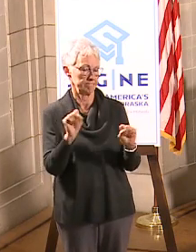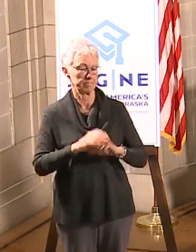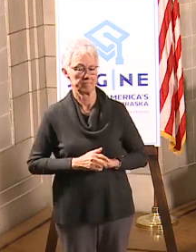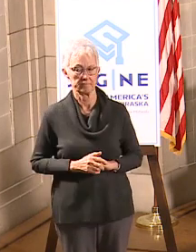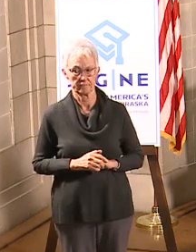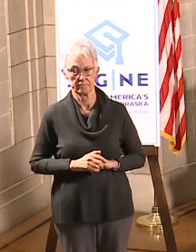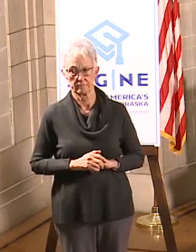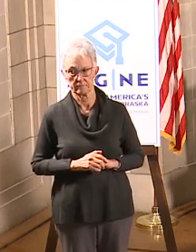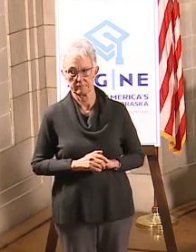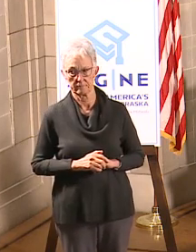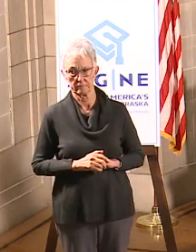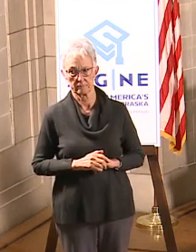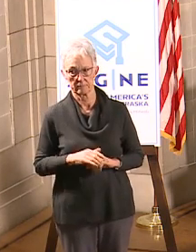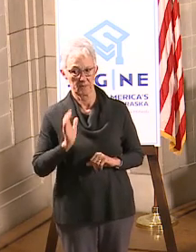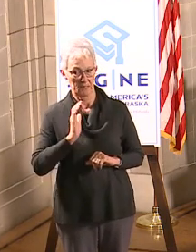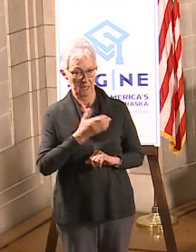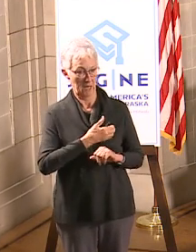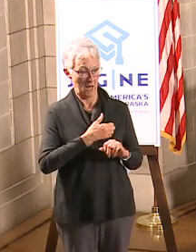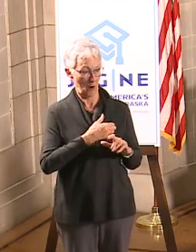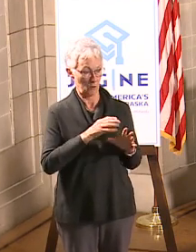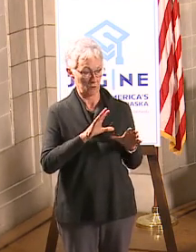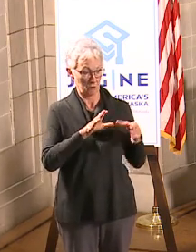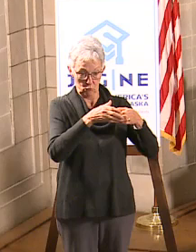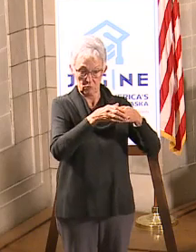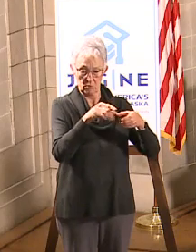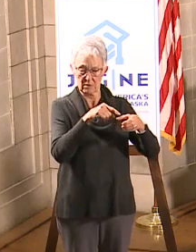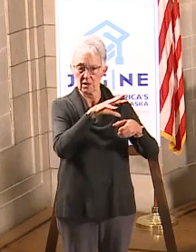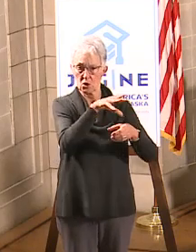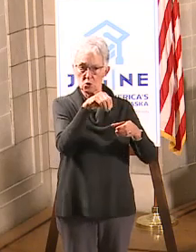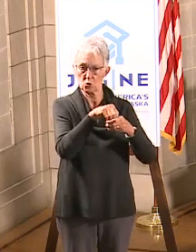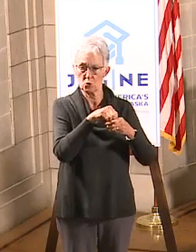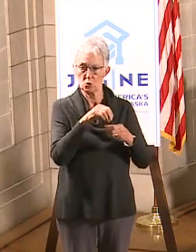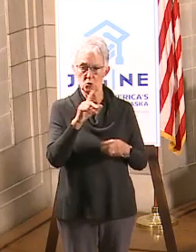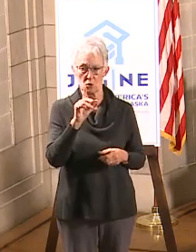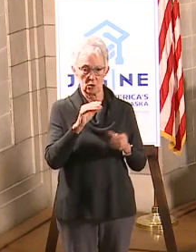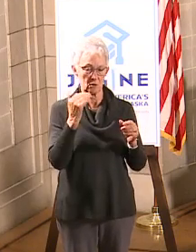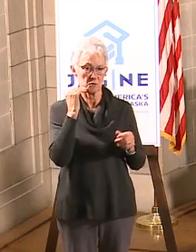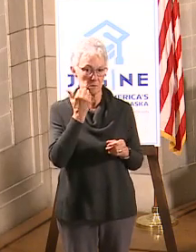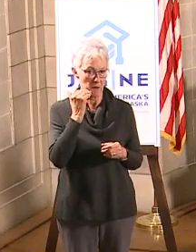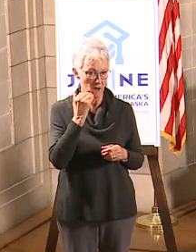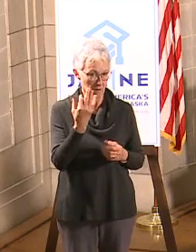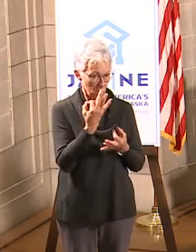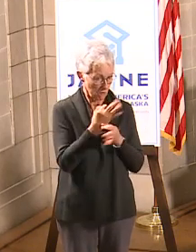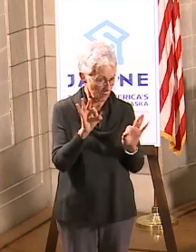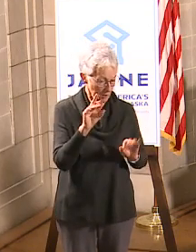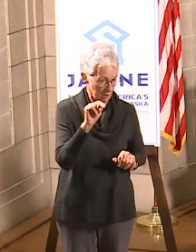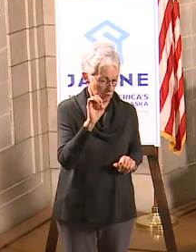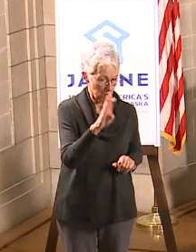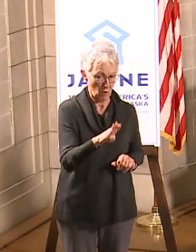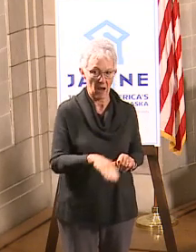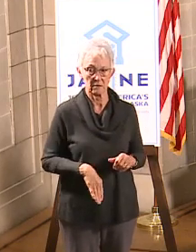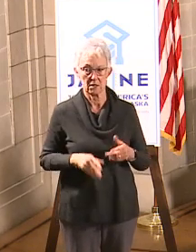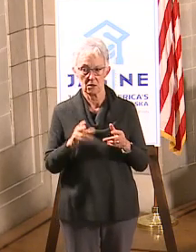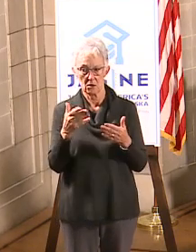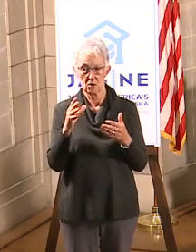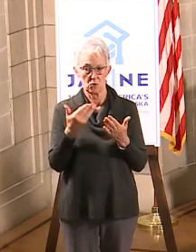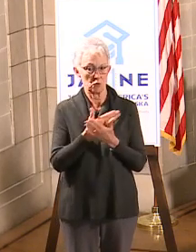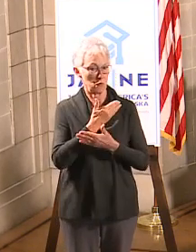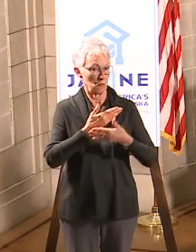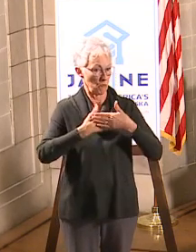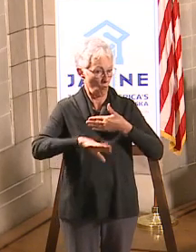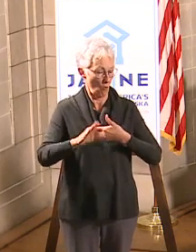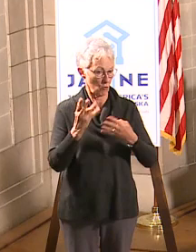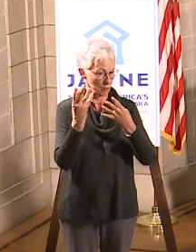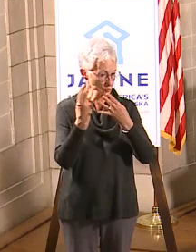team programs like the Tobacco-Free Nebraska, Women, Infant, and Children Program, Newborn Screening,